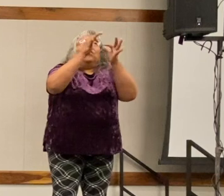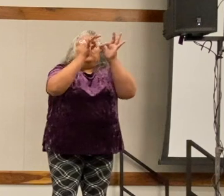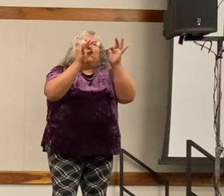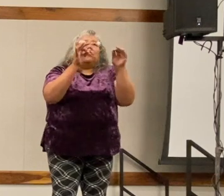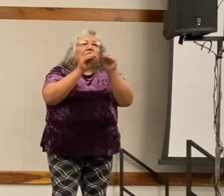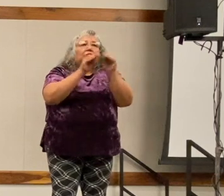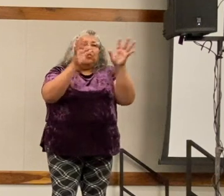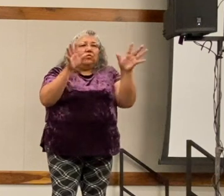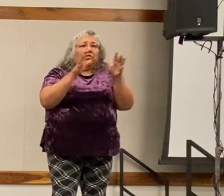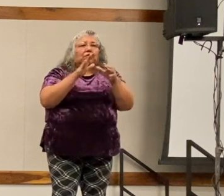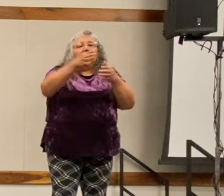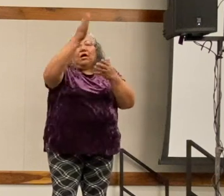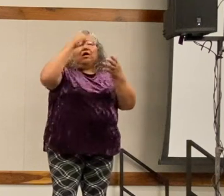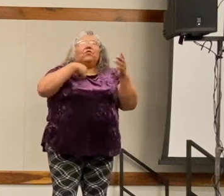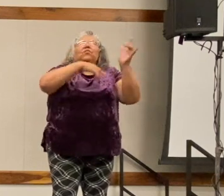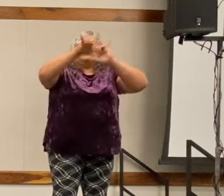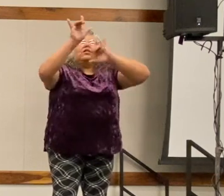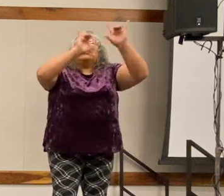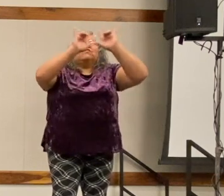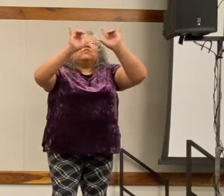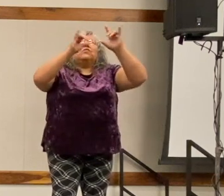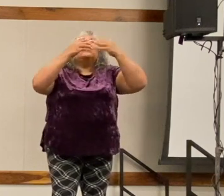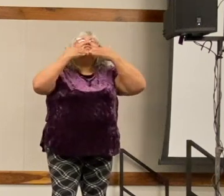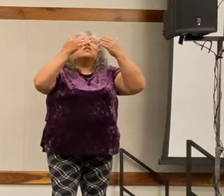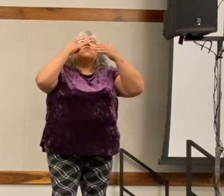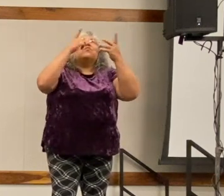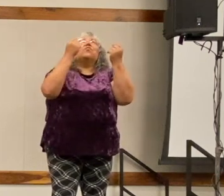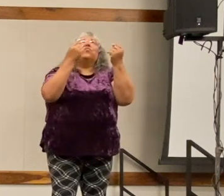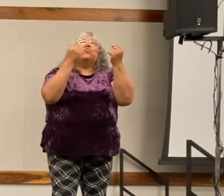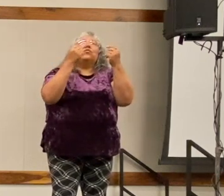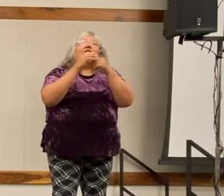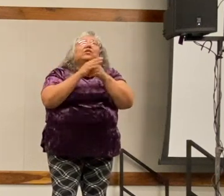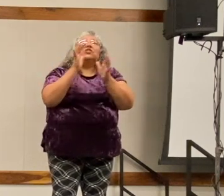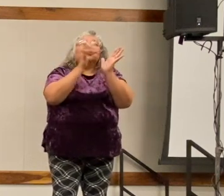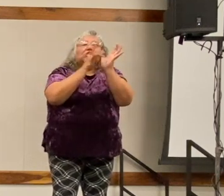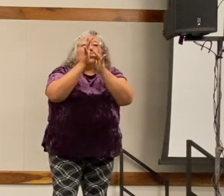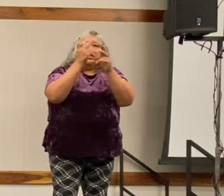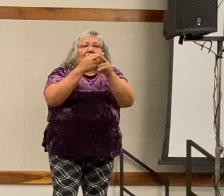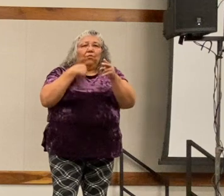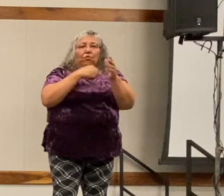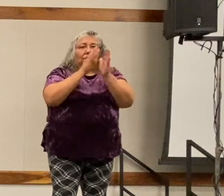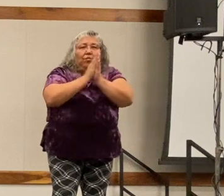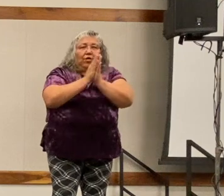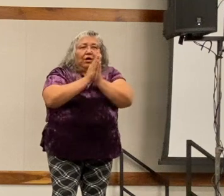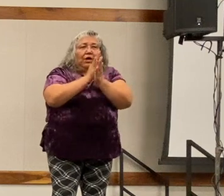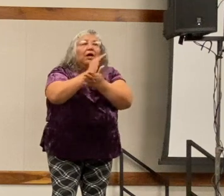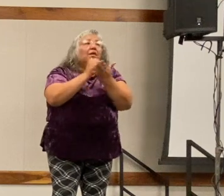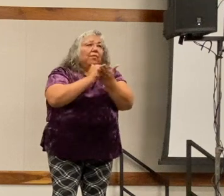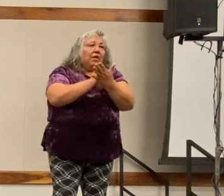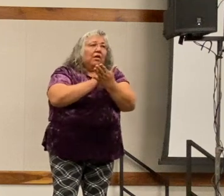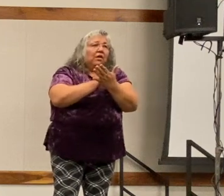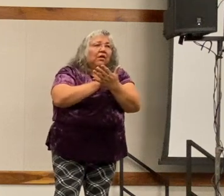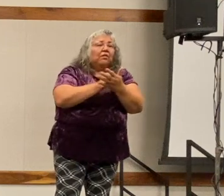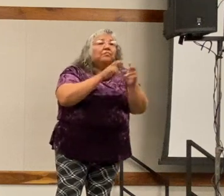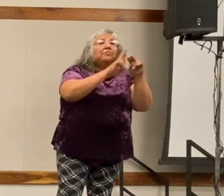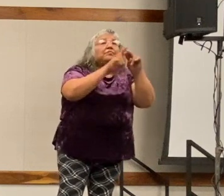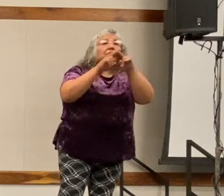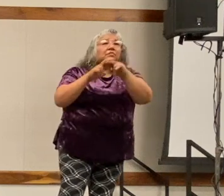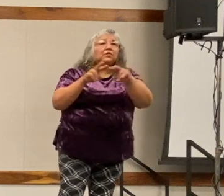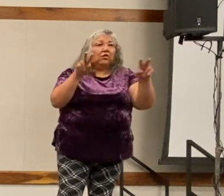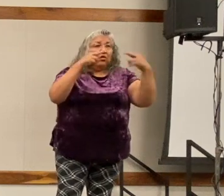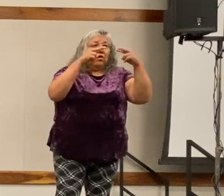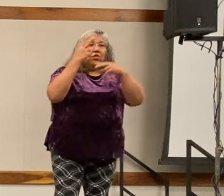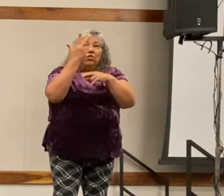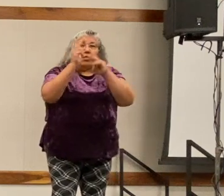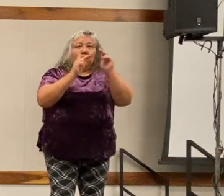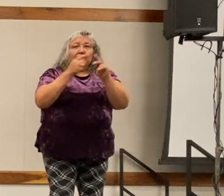sure do love you. And we thank you for what you're about to do. It's in Jesus' name we pray. Amen. Amen. As you have a seat, turn to